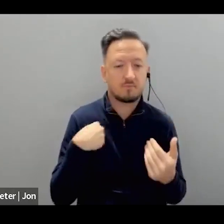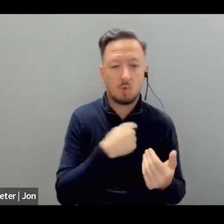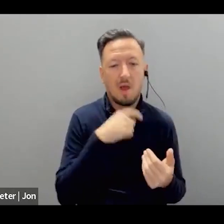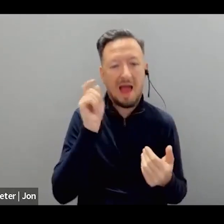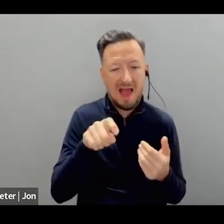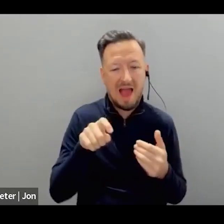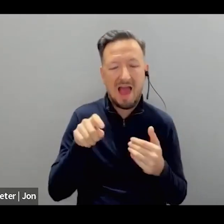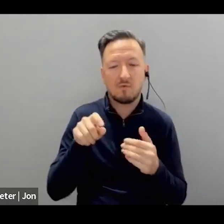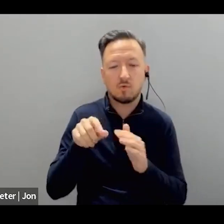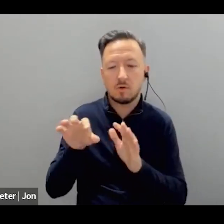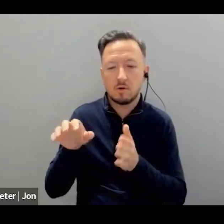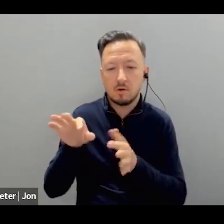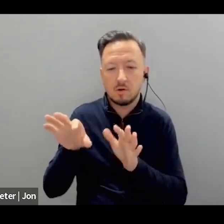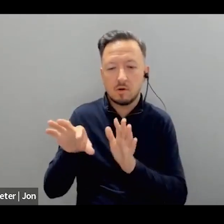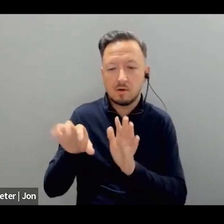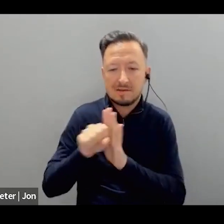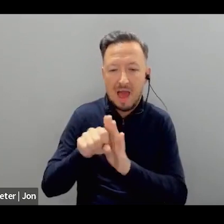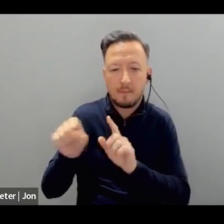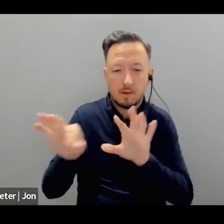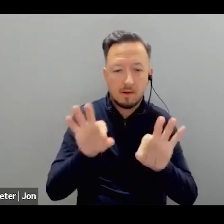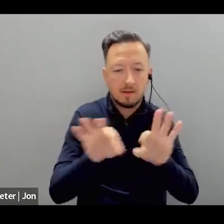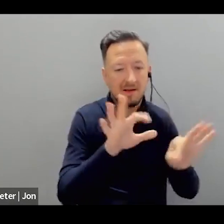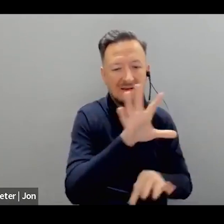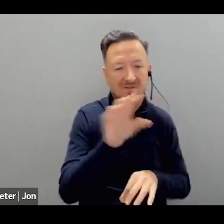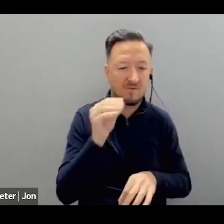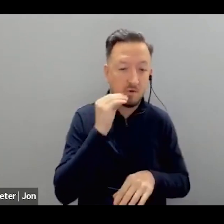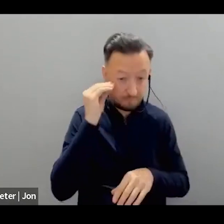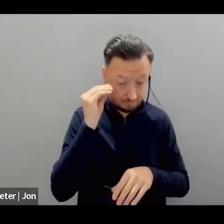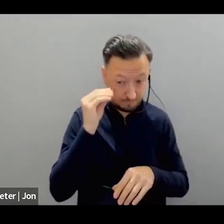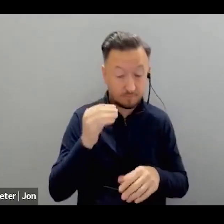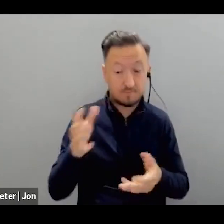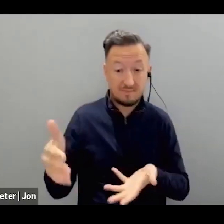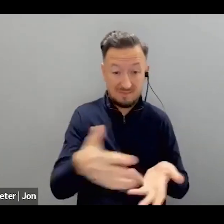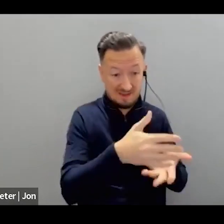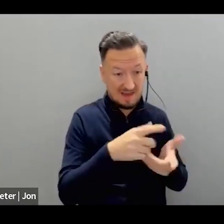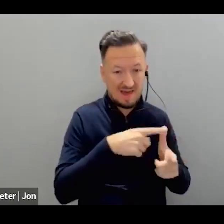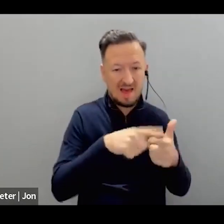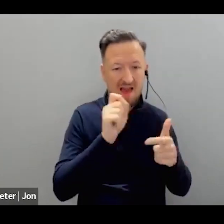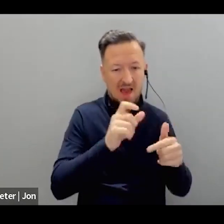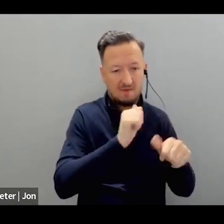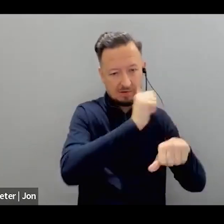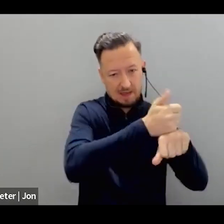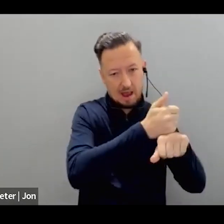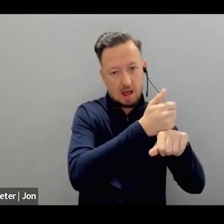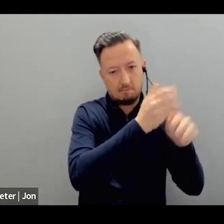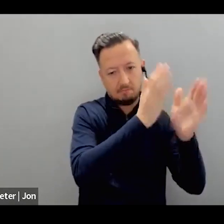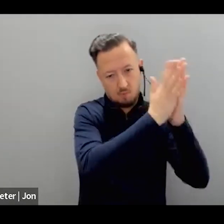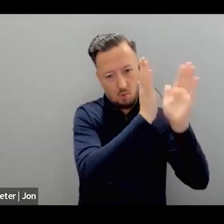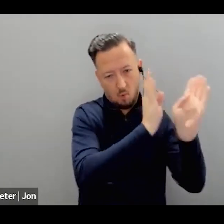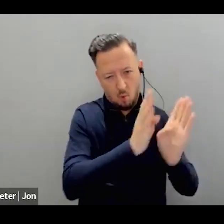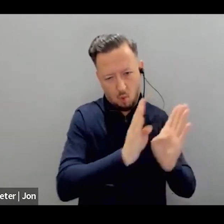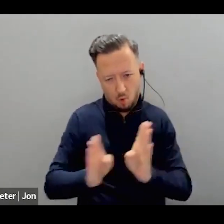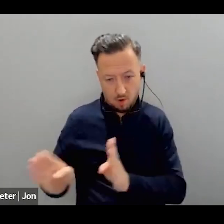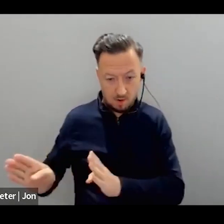homes. And once we get all those results back, we have to line the results up in ascending order. And if we beat the